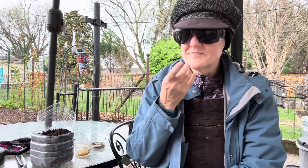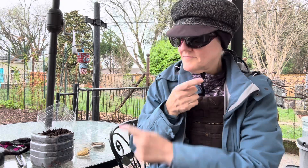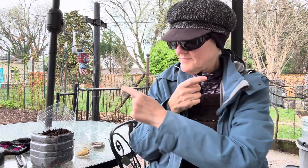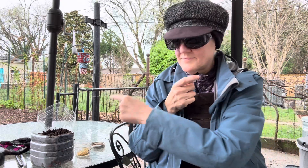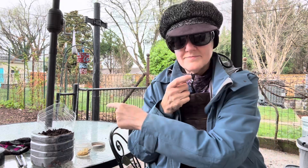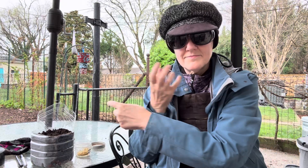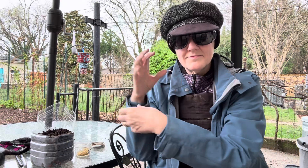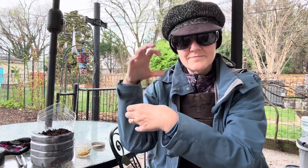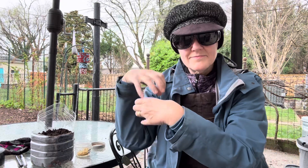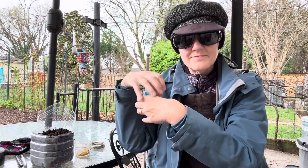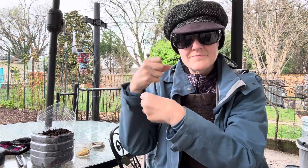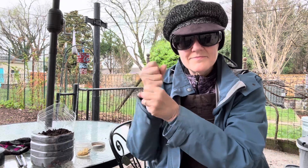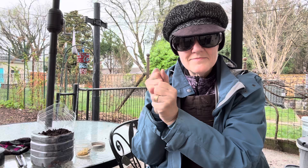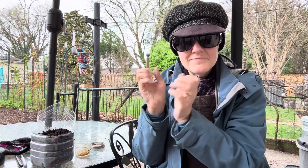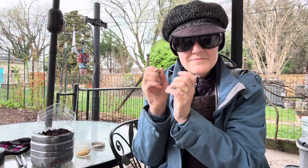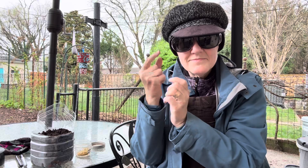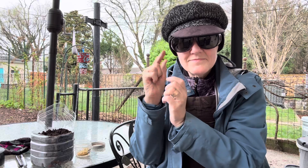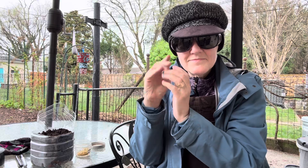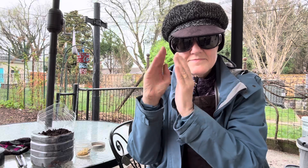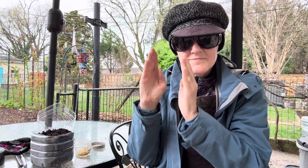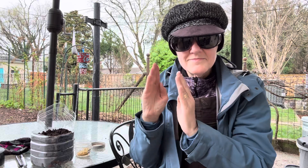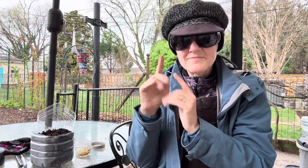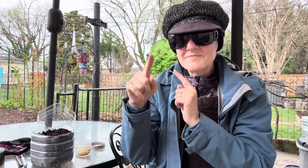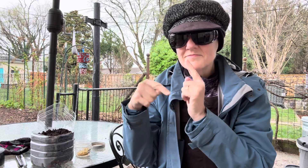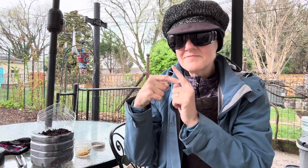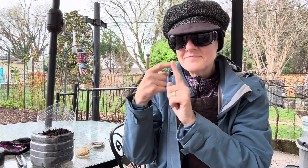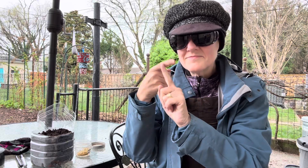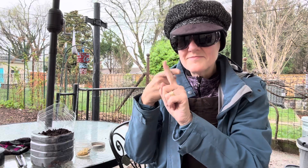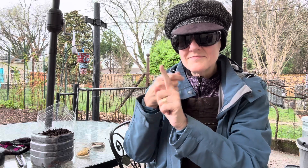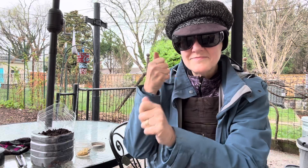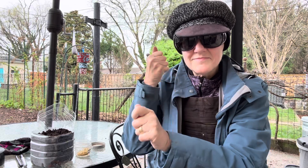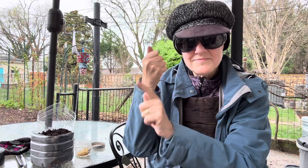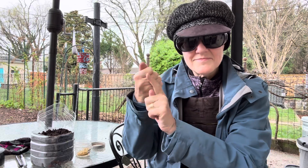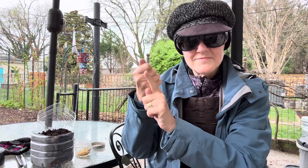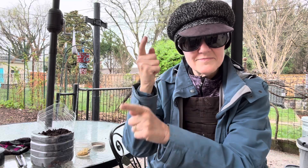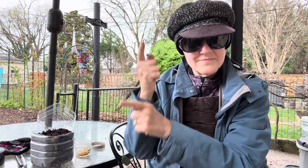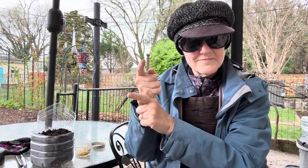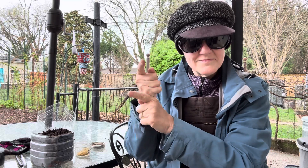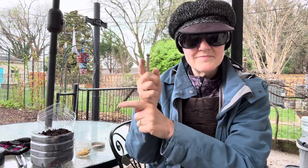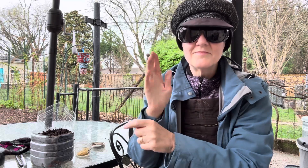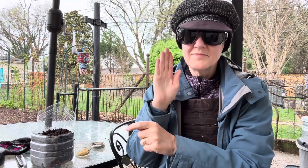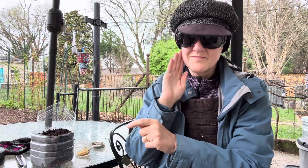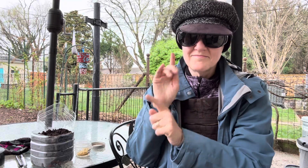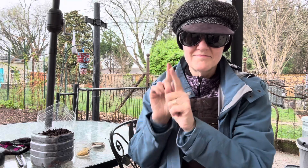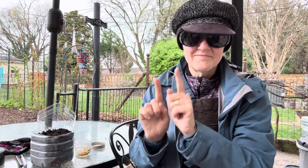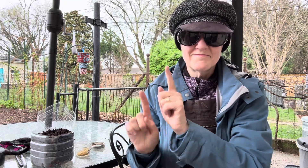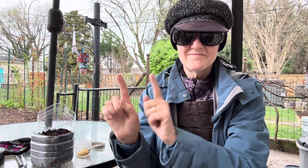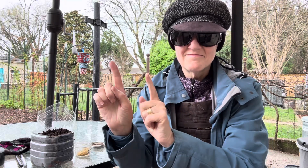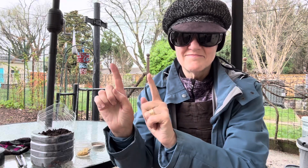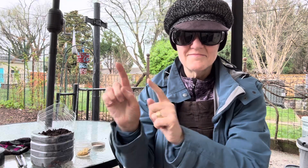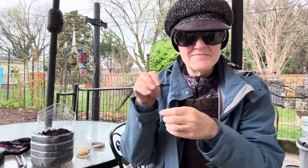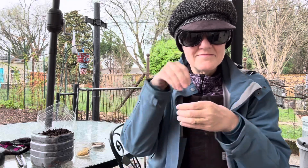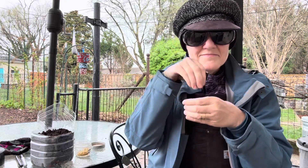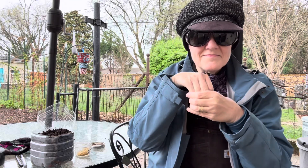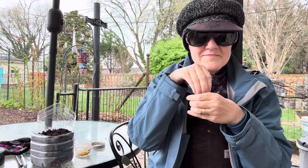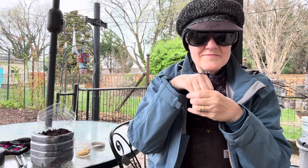warmth. Now, this is going to make a little mini greenhouse, and when it hits the right temperature, then the seeds will